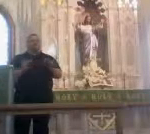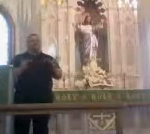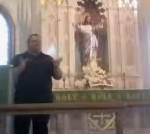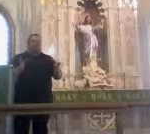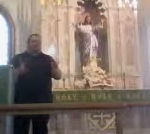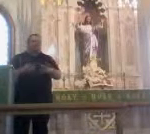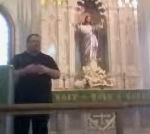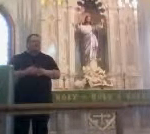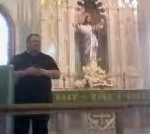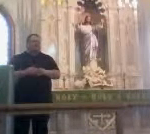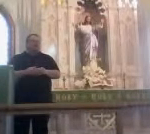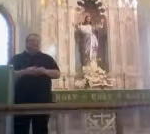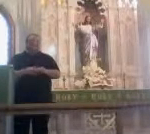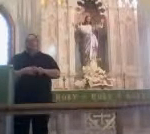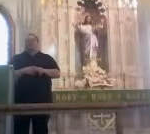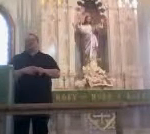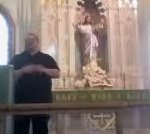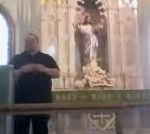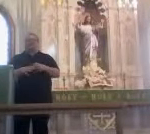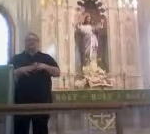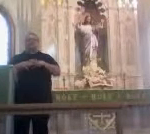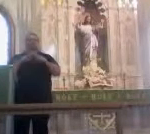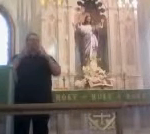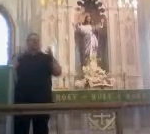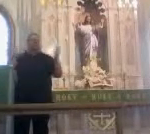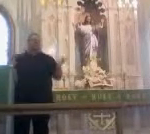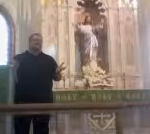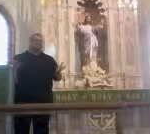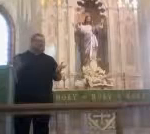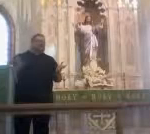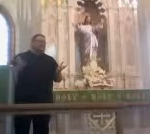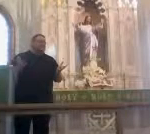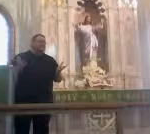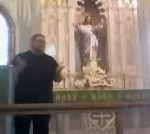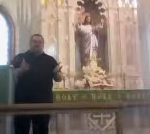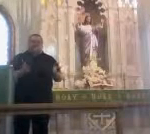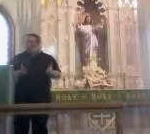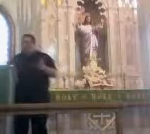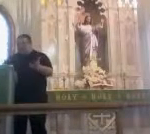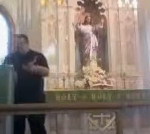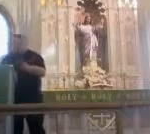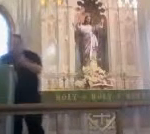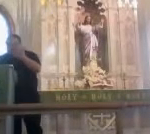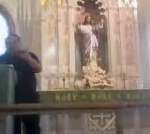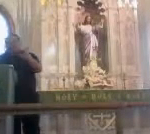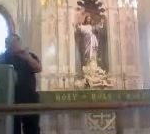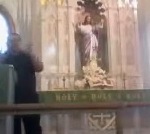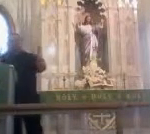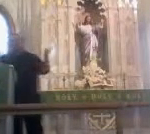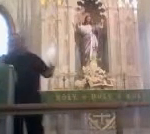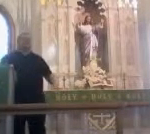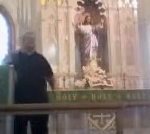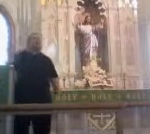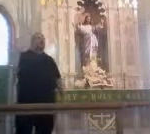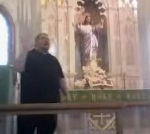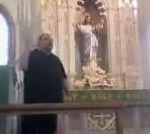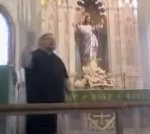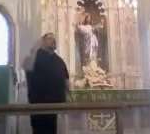gentle whispers. We can't always expect the burning bushes and then the lightning and the earthquakes and the rocks. Believe me, I would